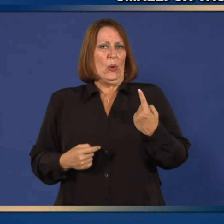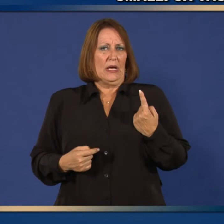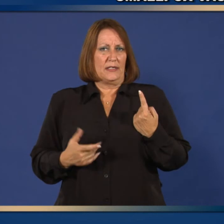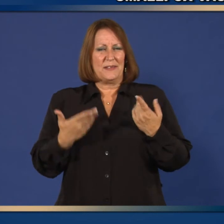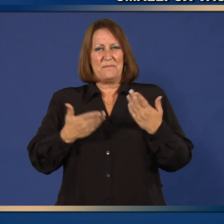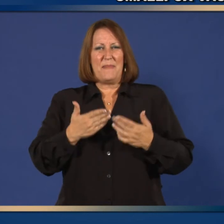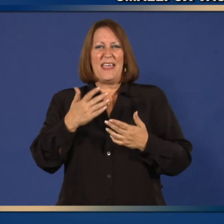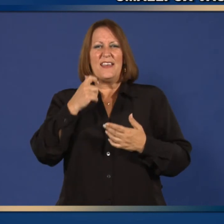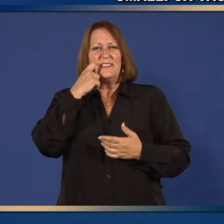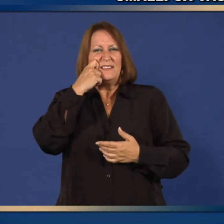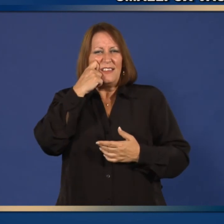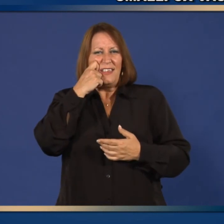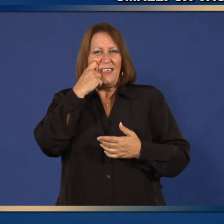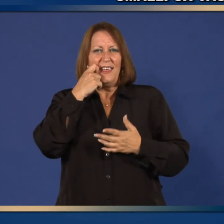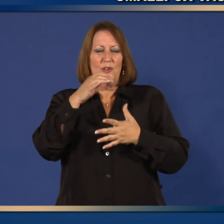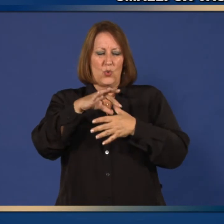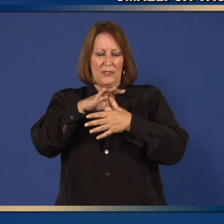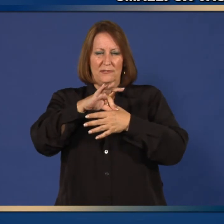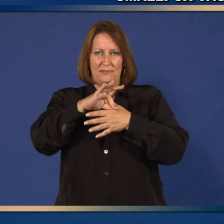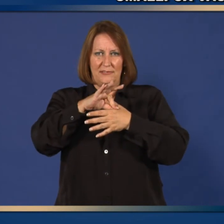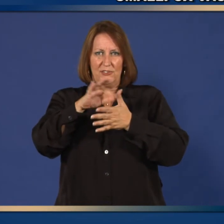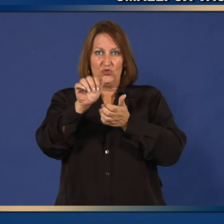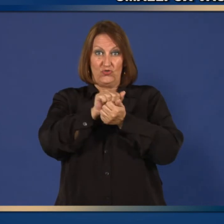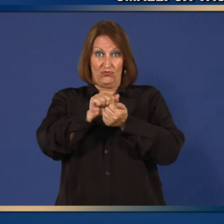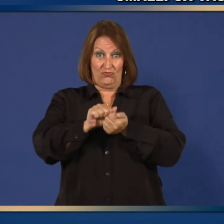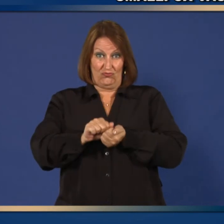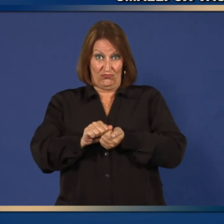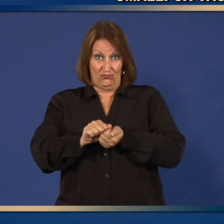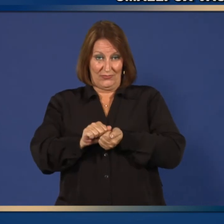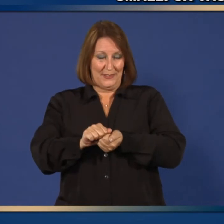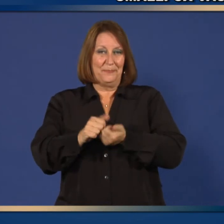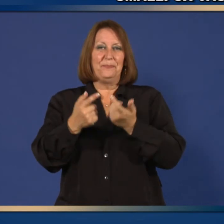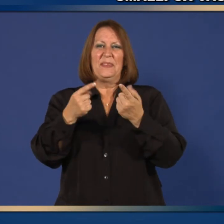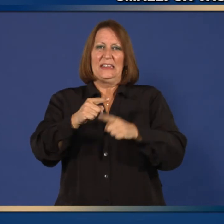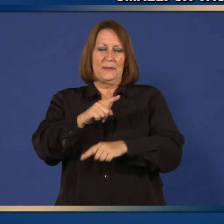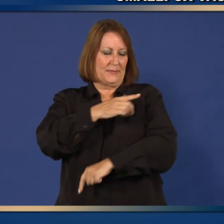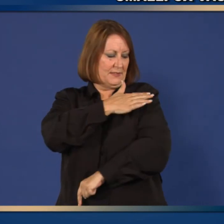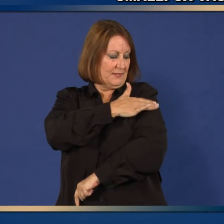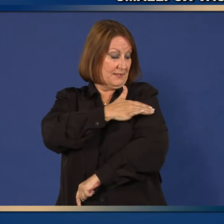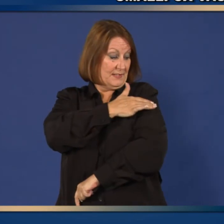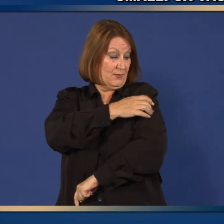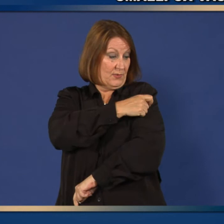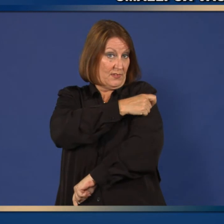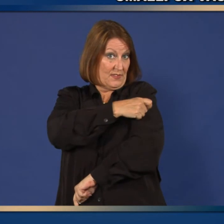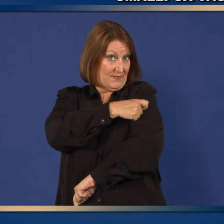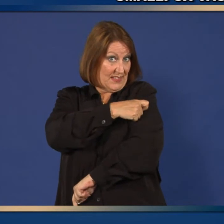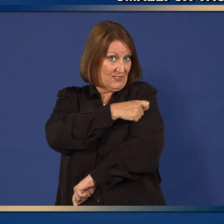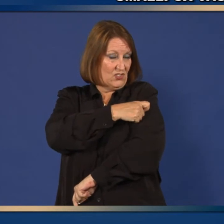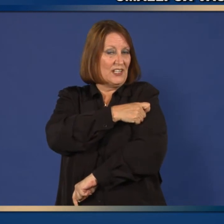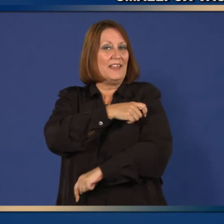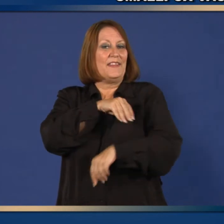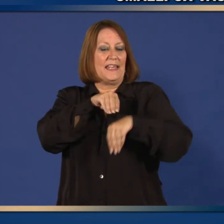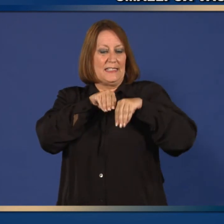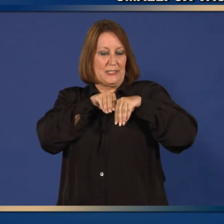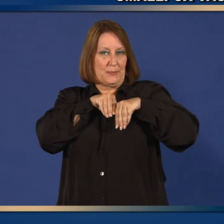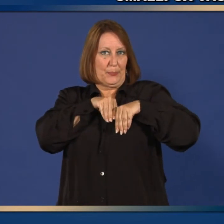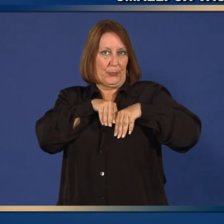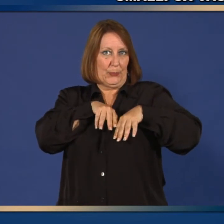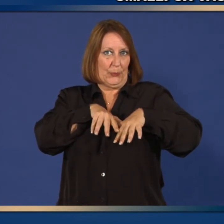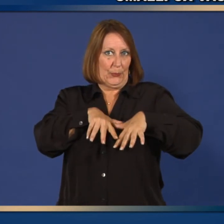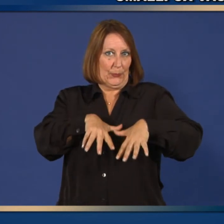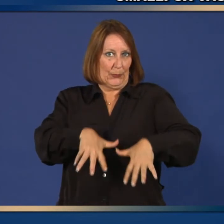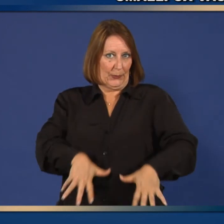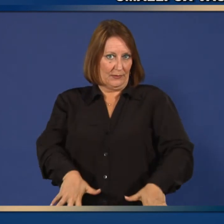body, which can lead to scarring or death. Usually happens in people with